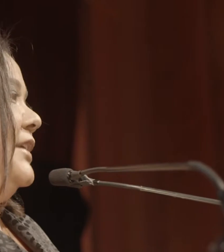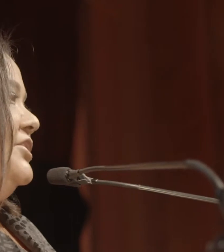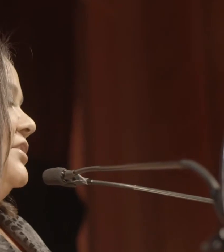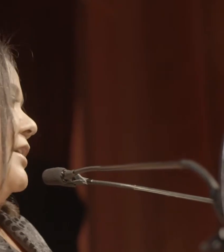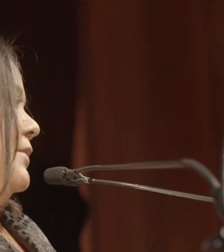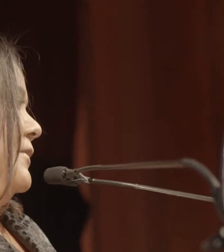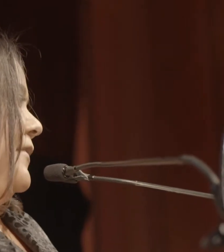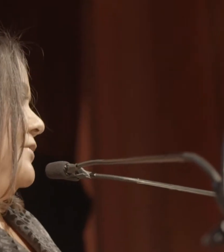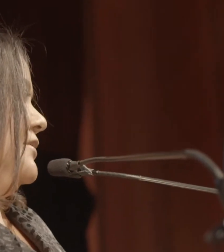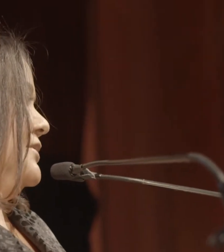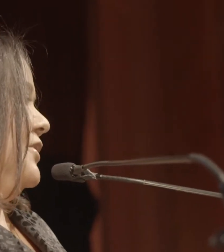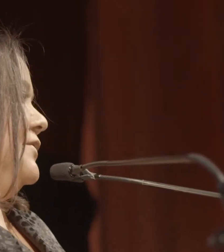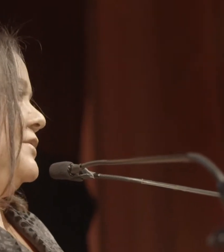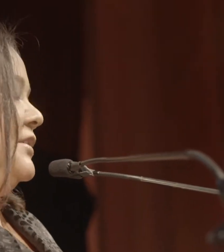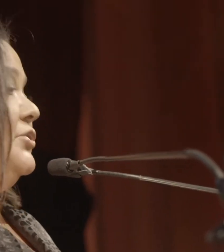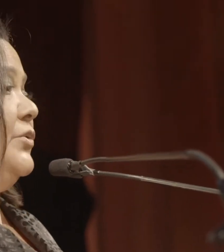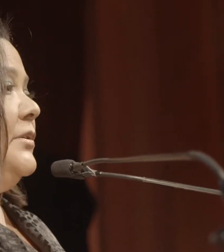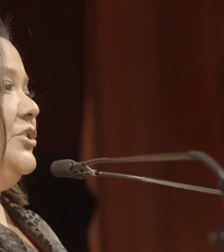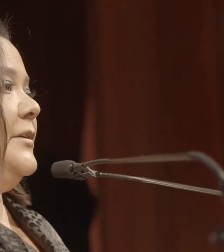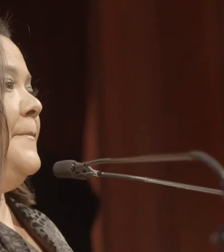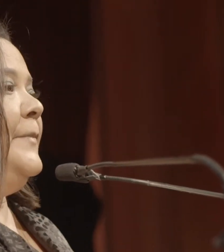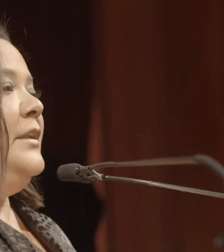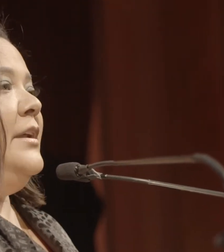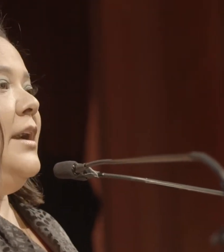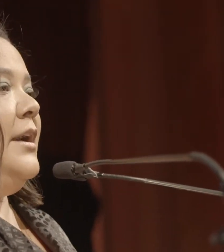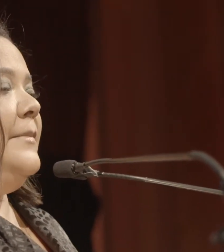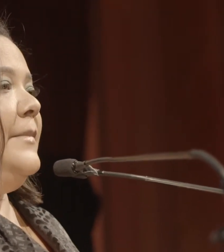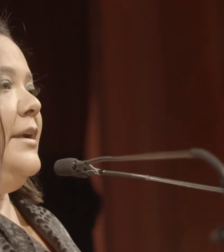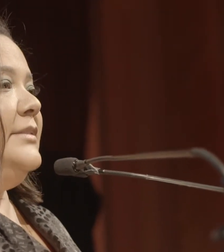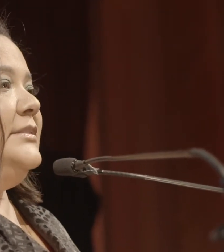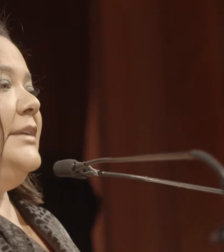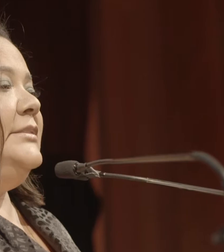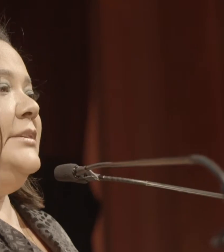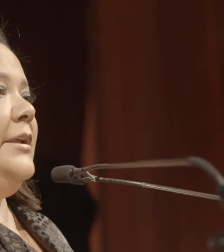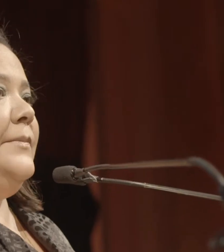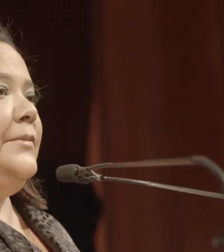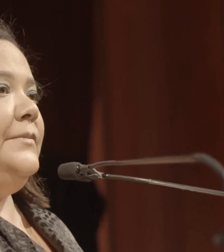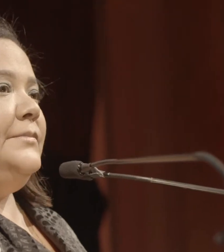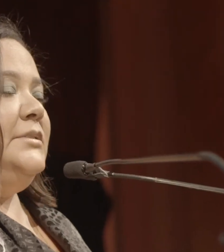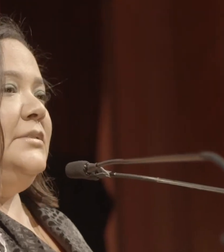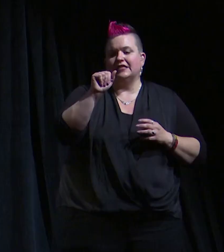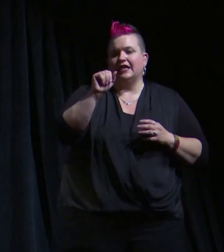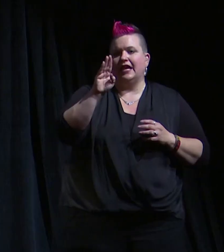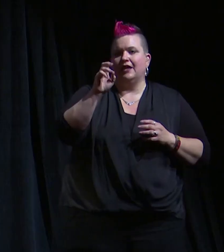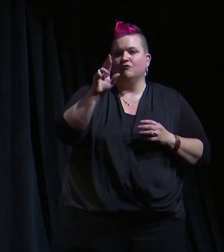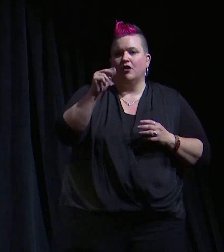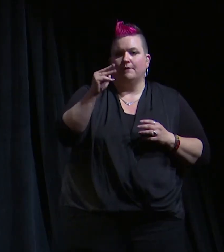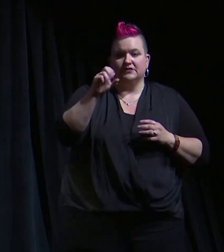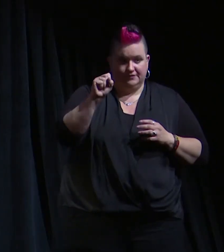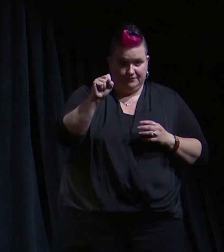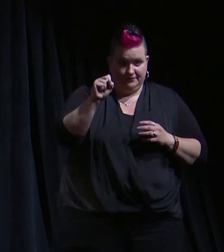on election night, we found ourselves in Georgia at Stacey Abrams in